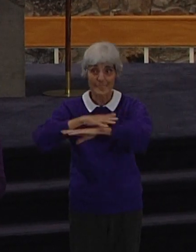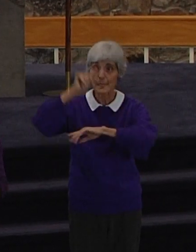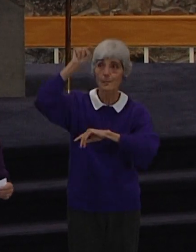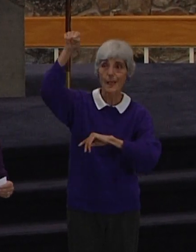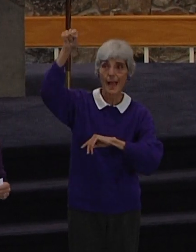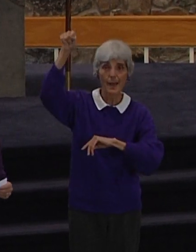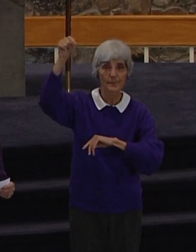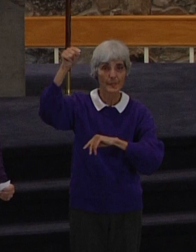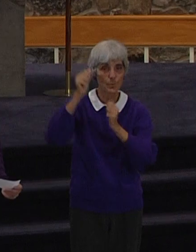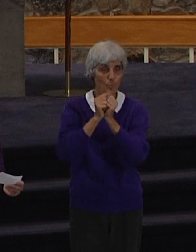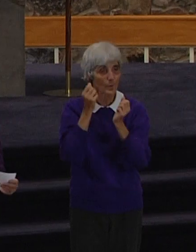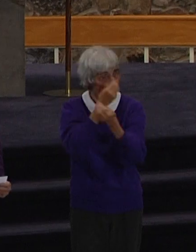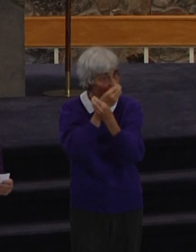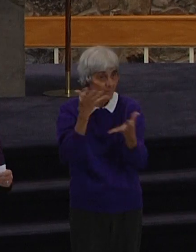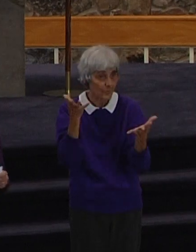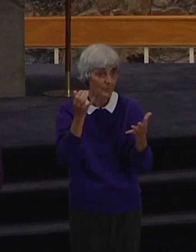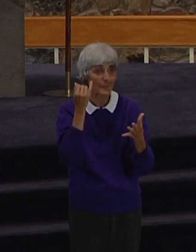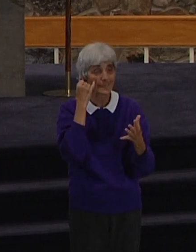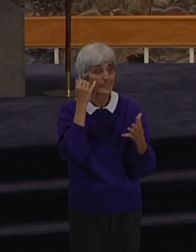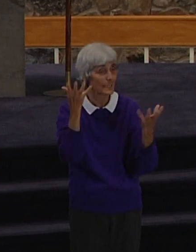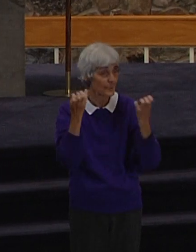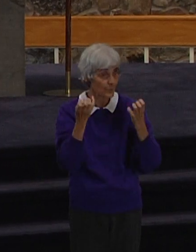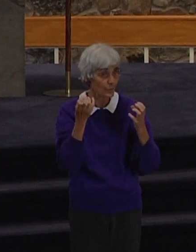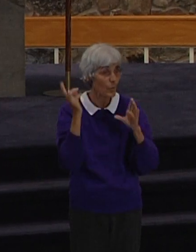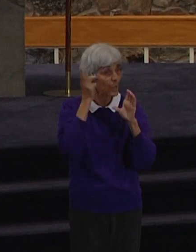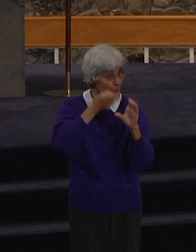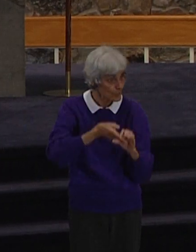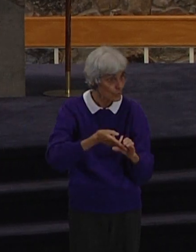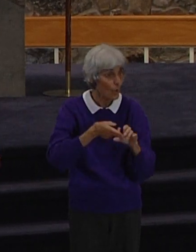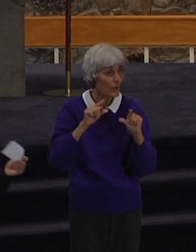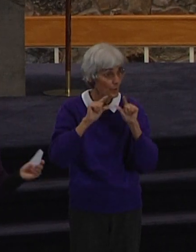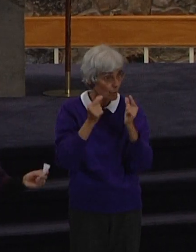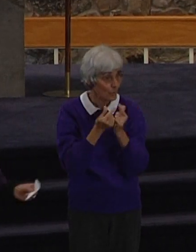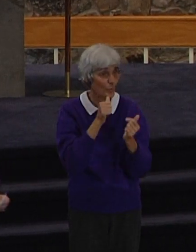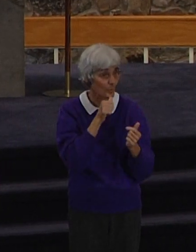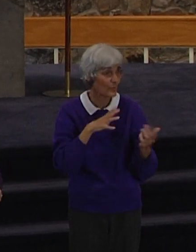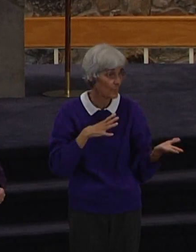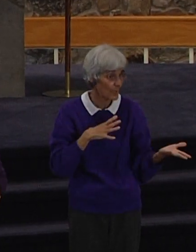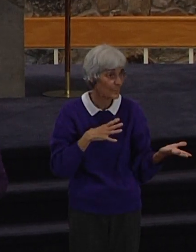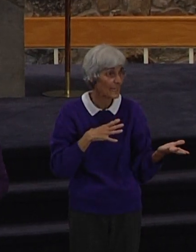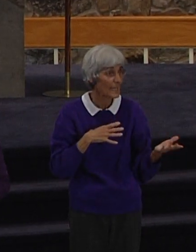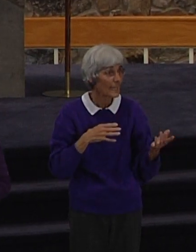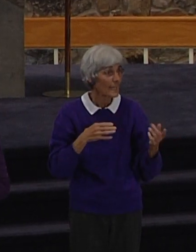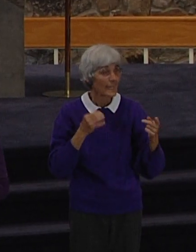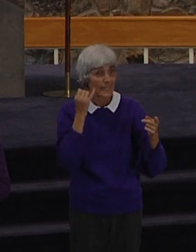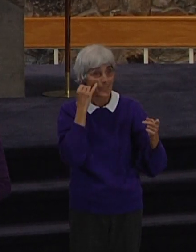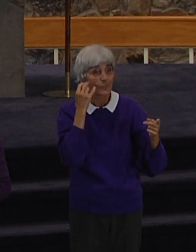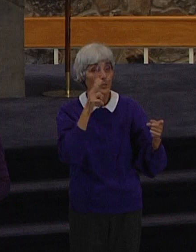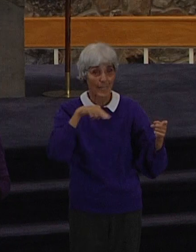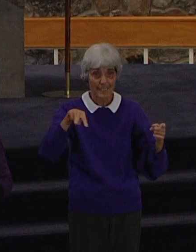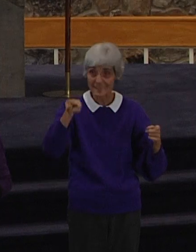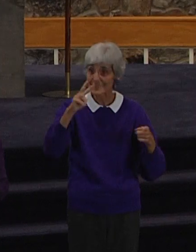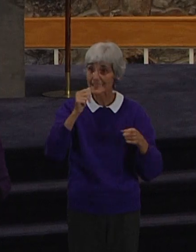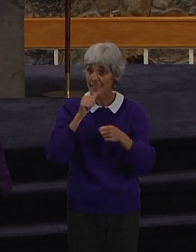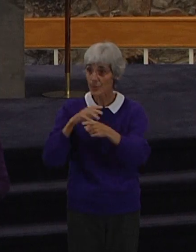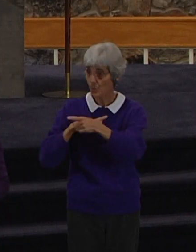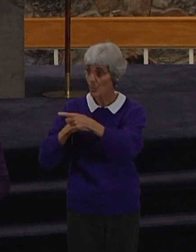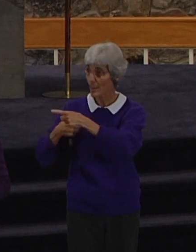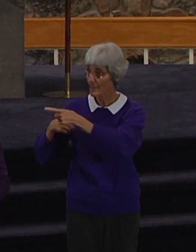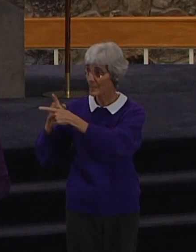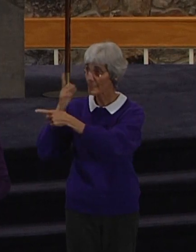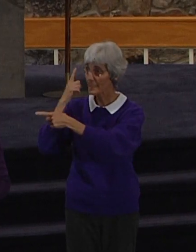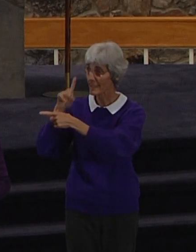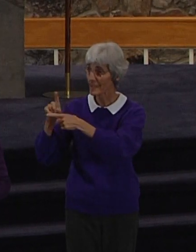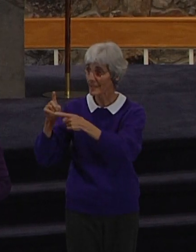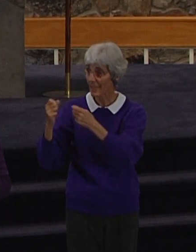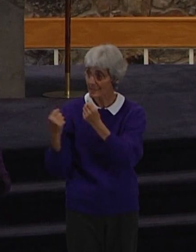with information, or grab one of us. That's why we're standing, is so you can see the ladies of